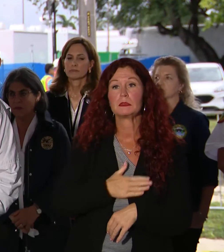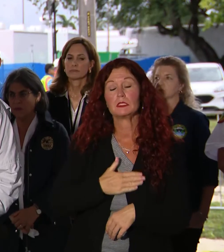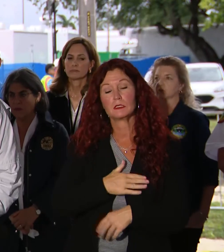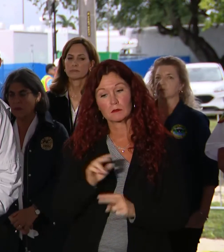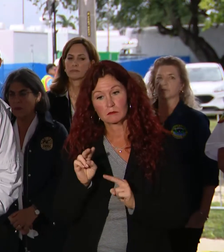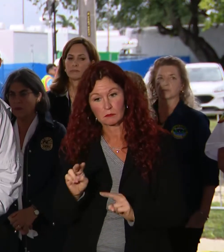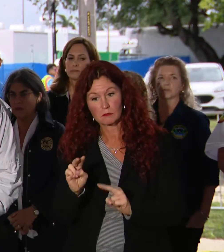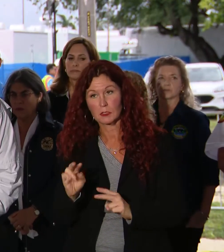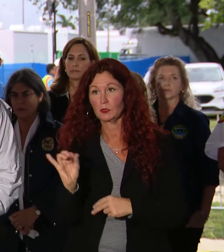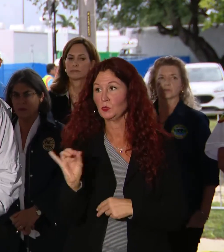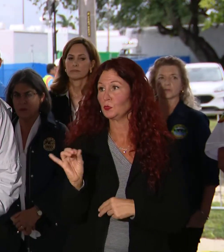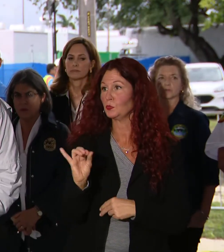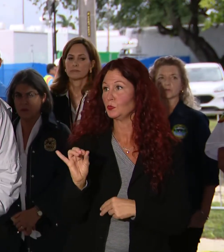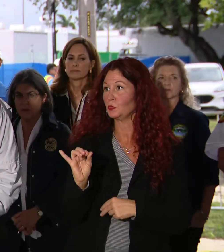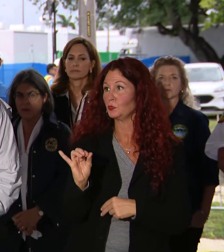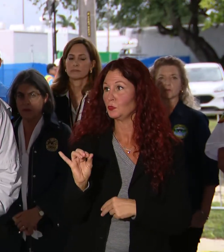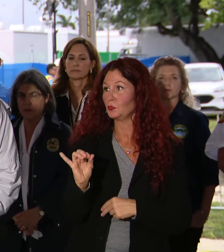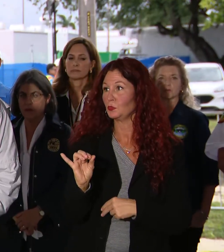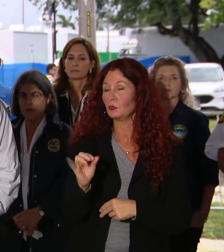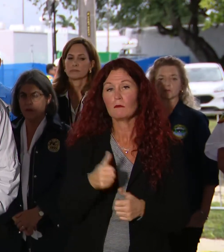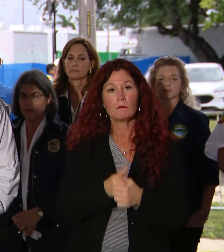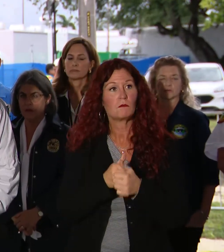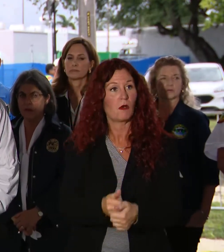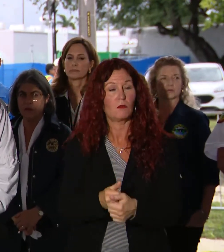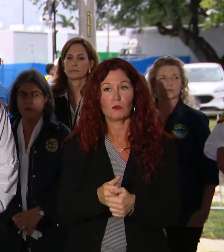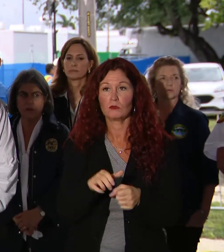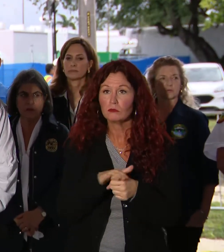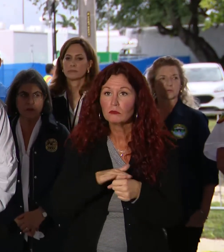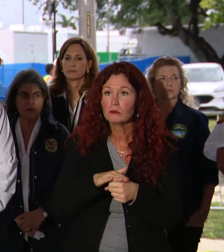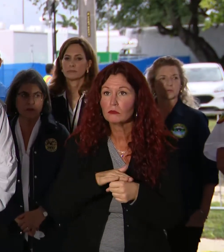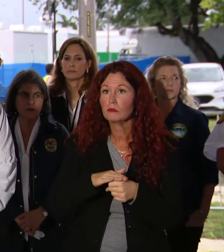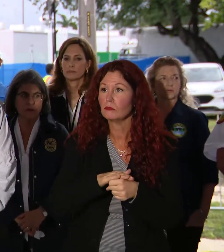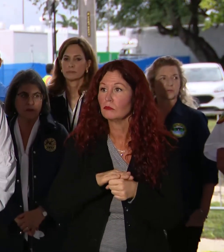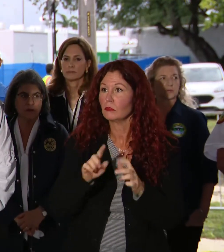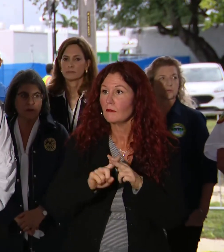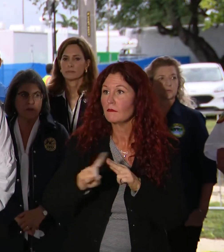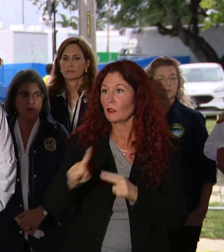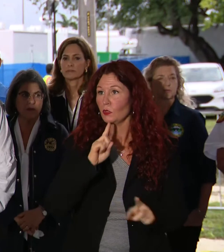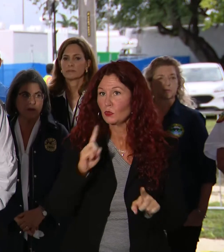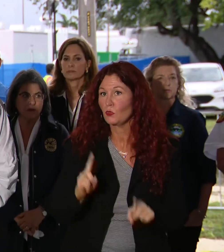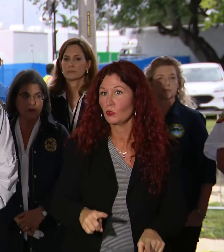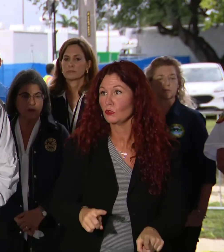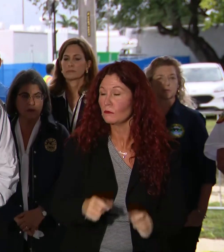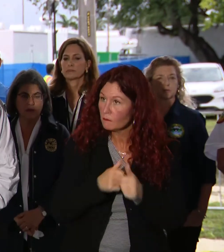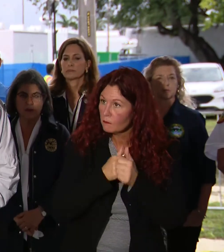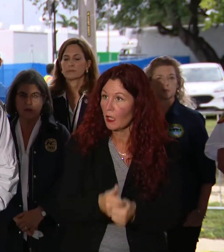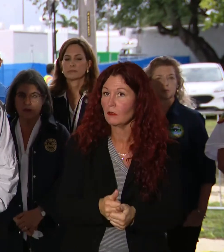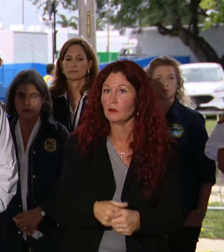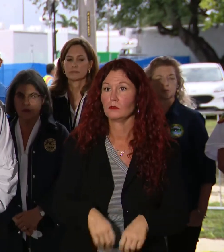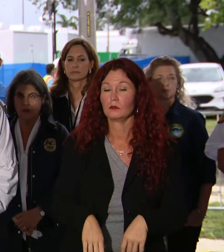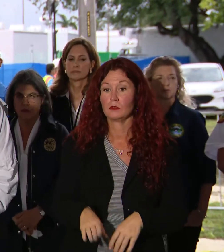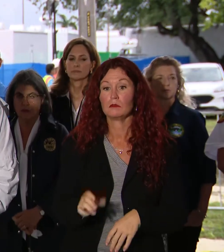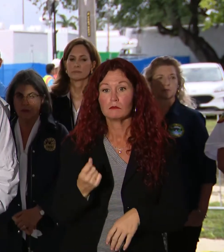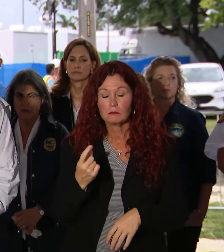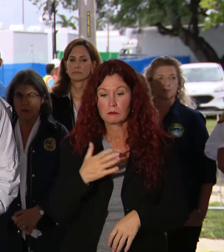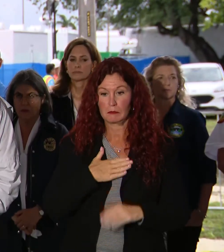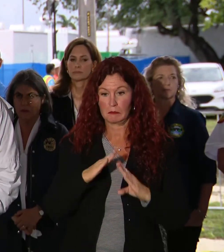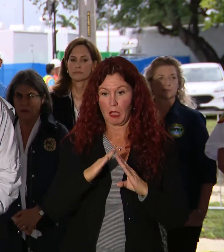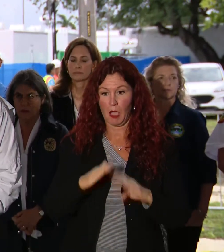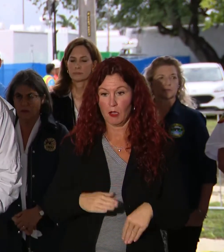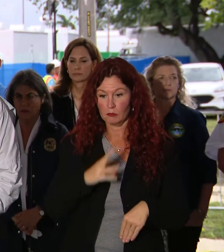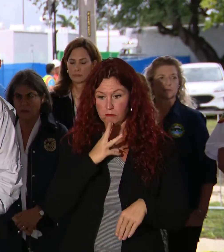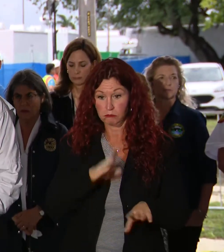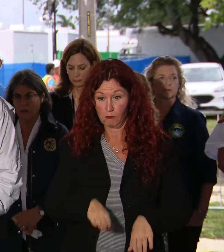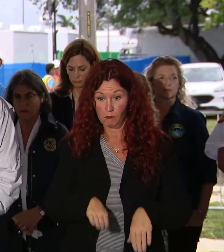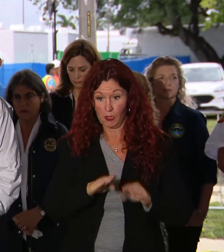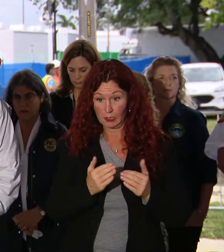management official on any evacuation orders. Again, as Charles has stood up here and saying, know your zone. We also